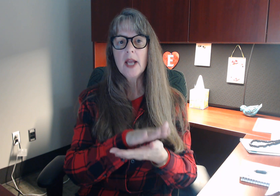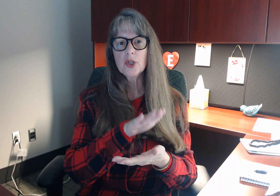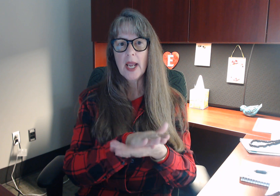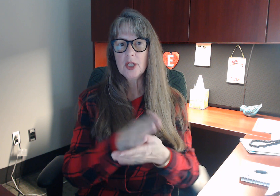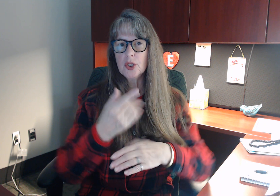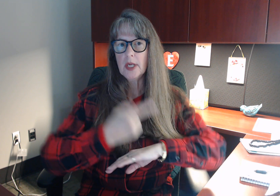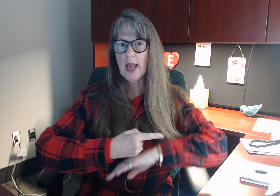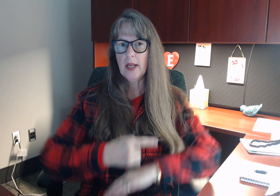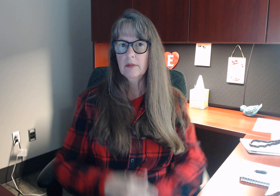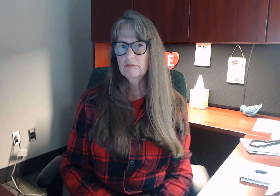Education Day.